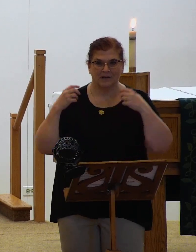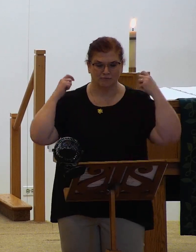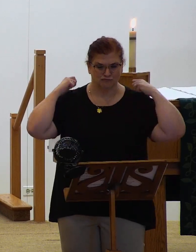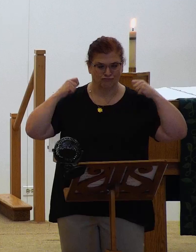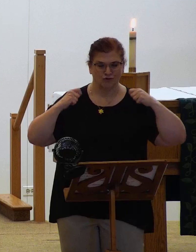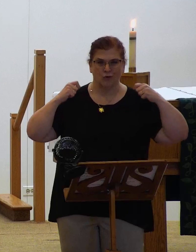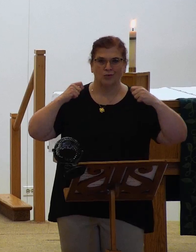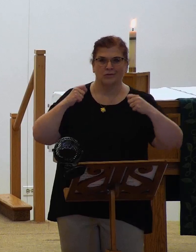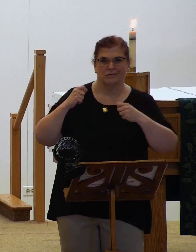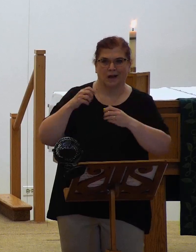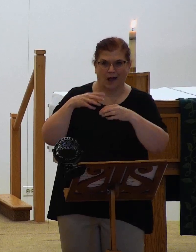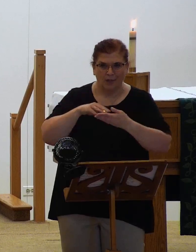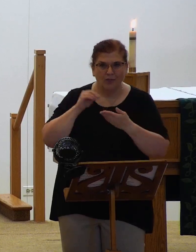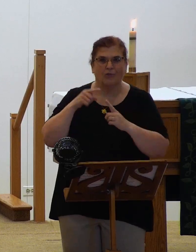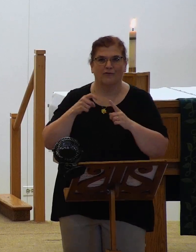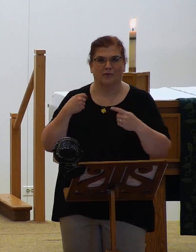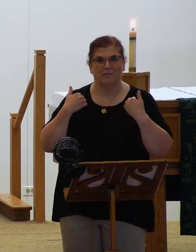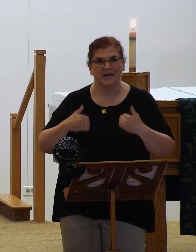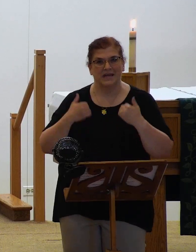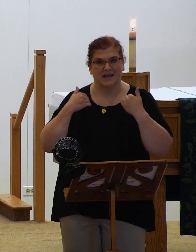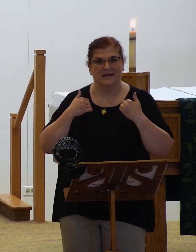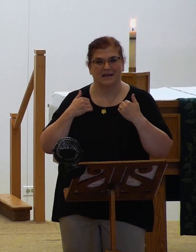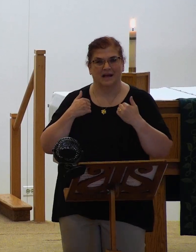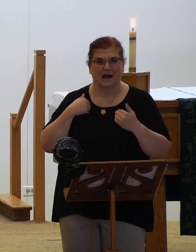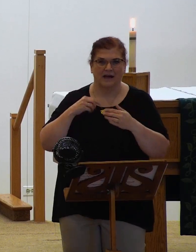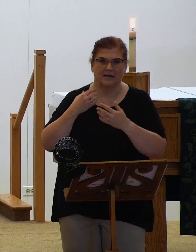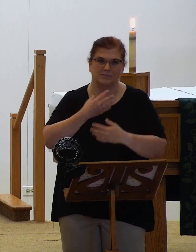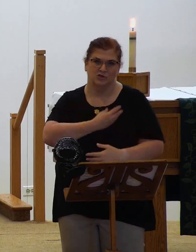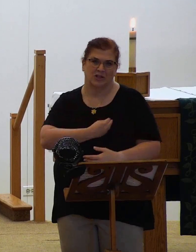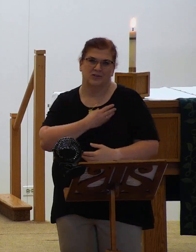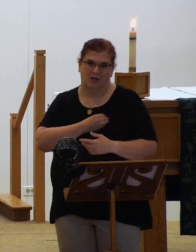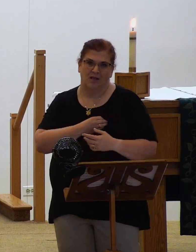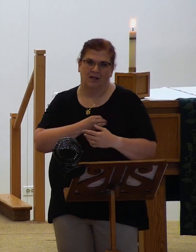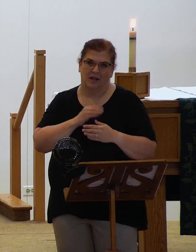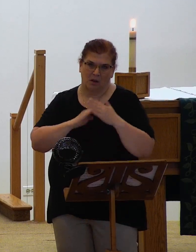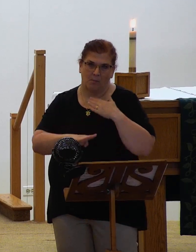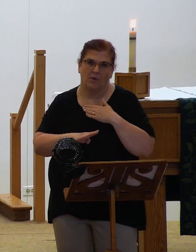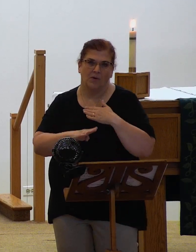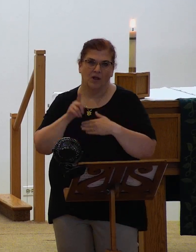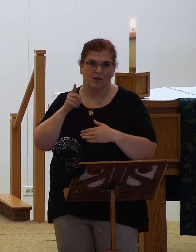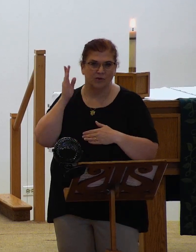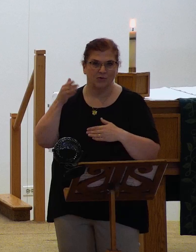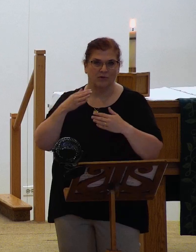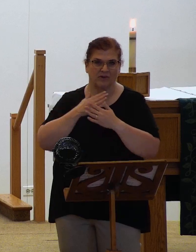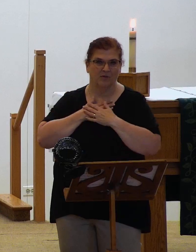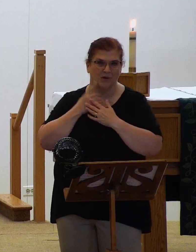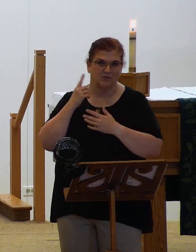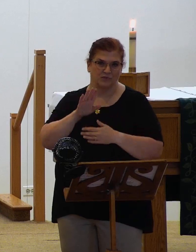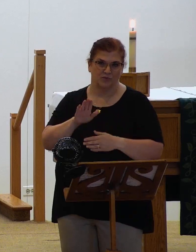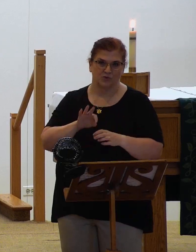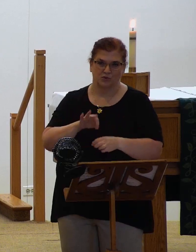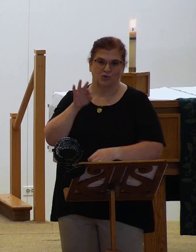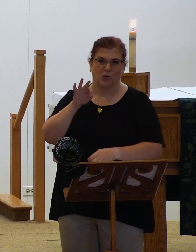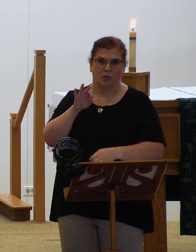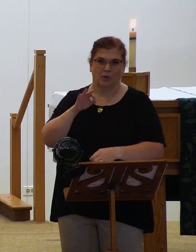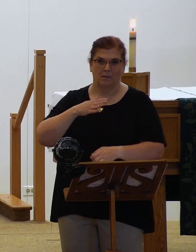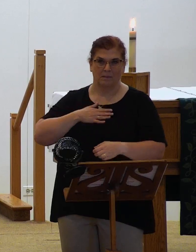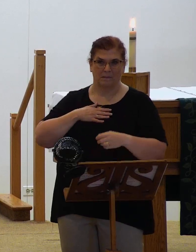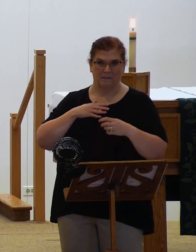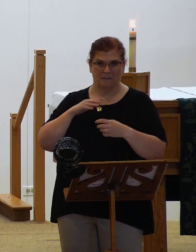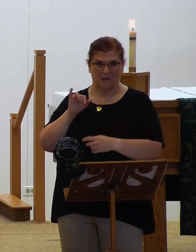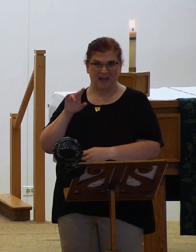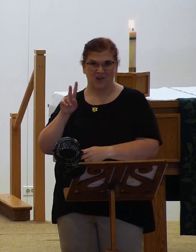and learn from me, for I am gentle and humble in heart, and you will find rest for your souls. For my yoke is